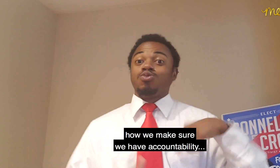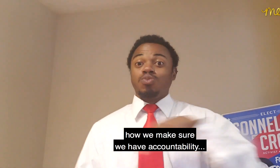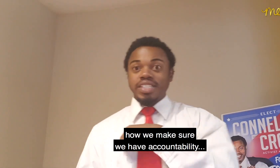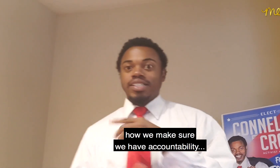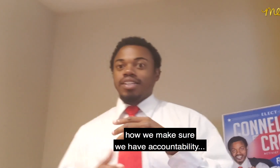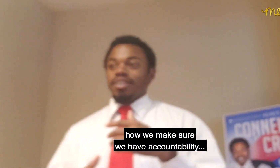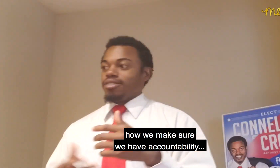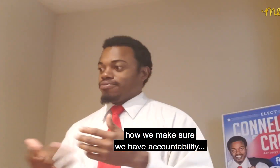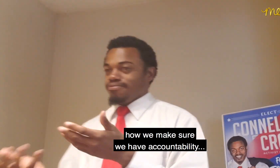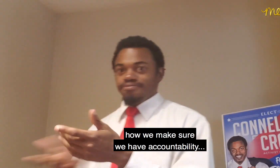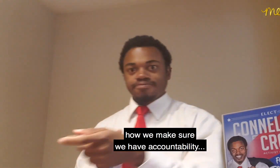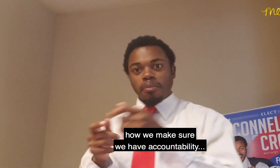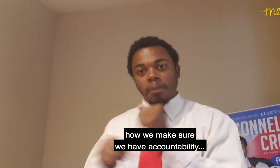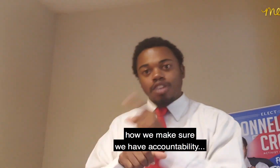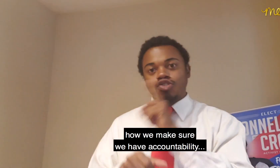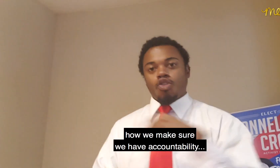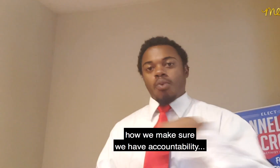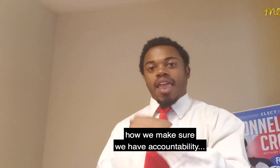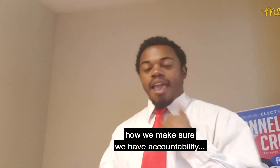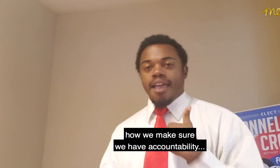How we make sure we have accountability